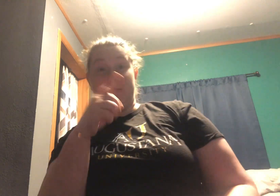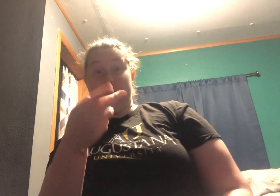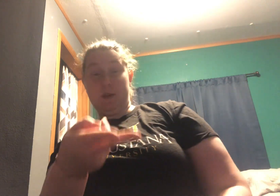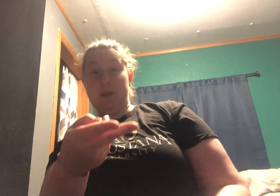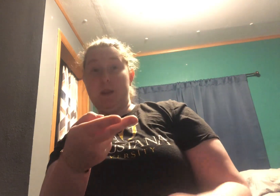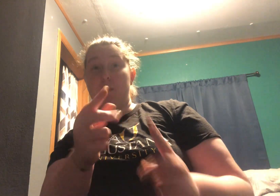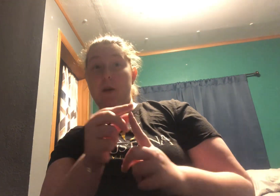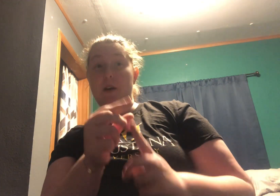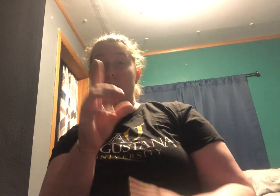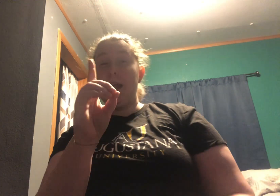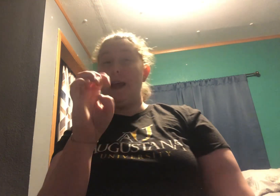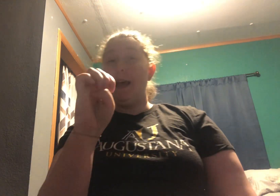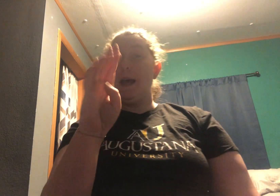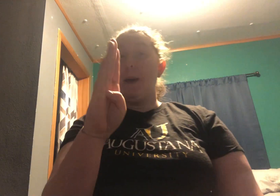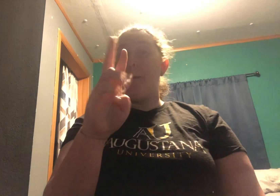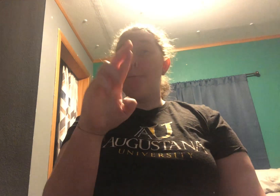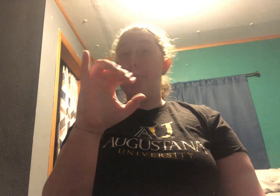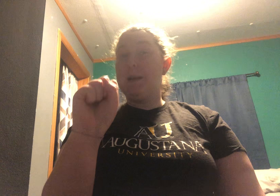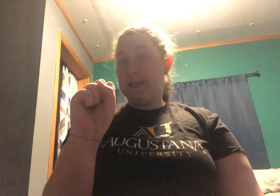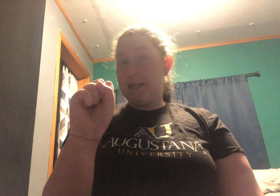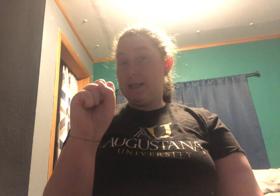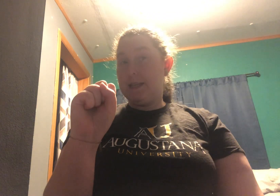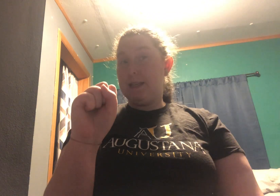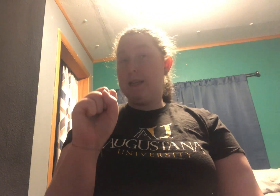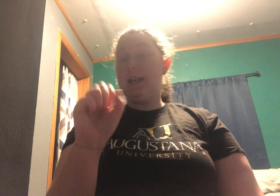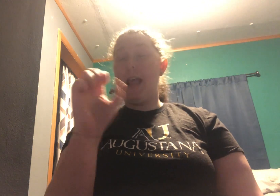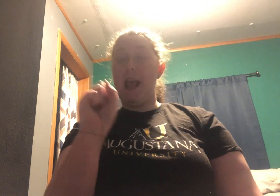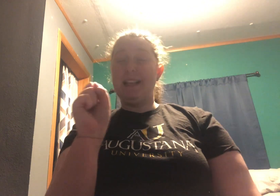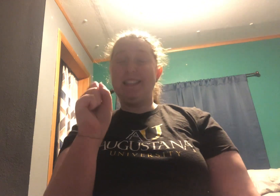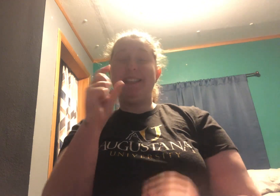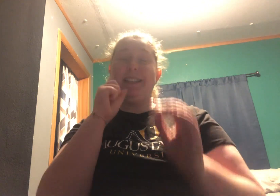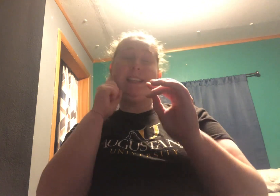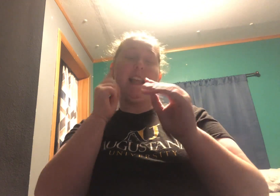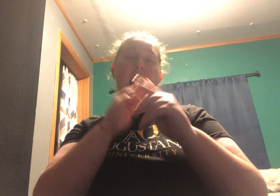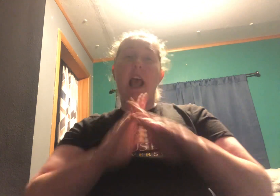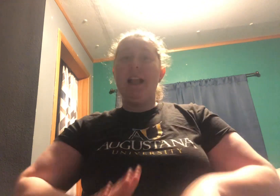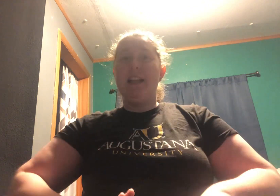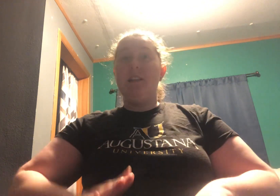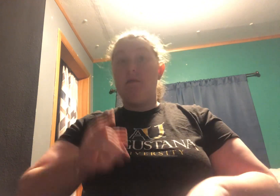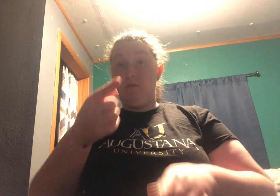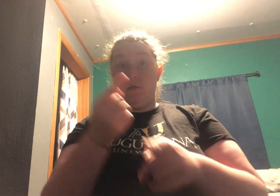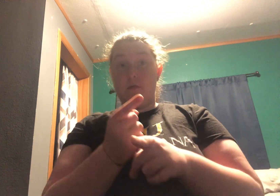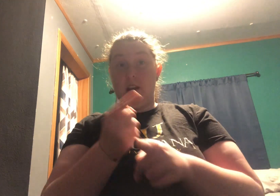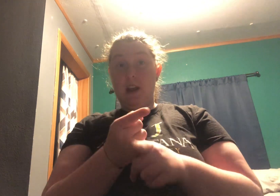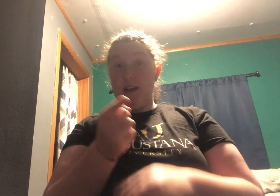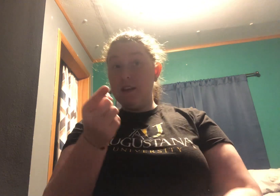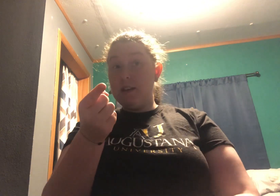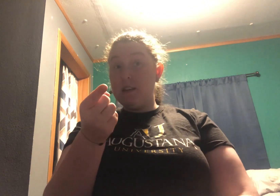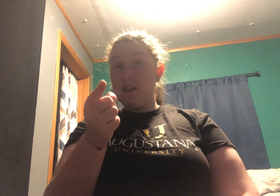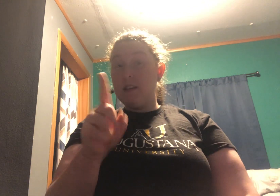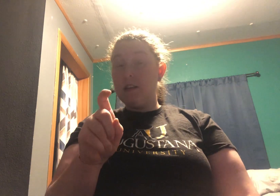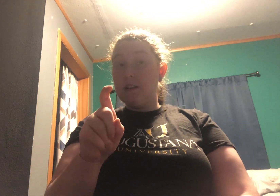Look at this silent S. Debris. Did you get it right? Debris. We don't say the S. We